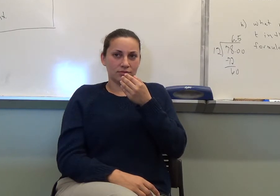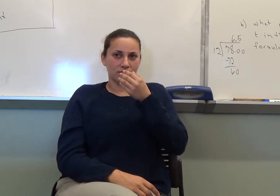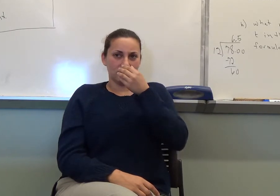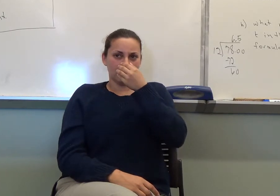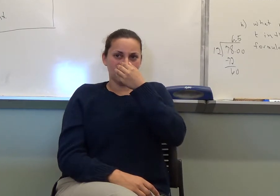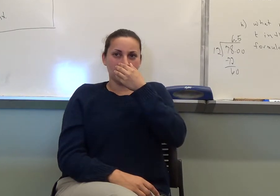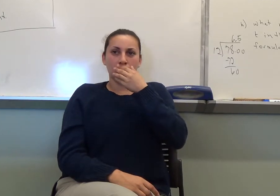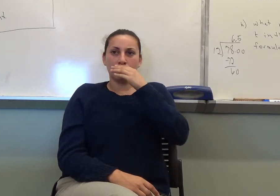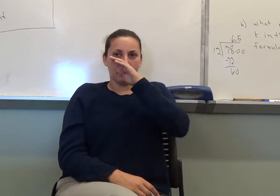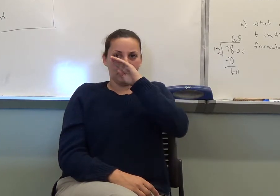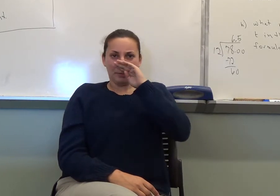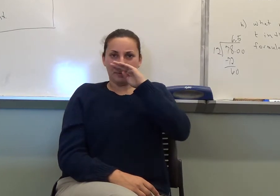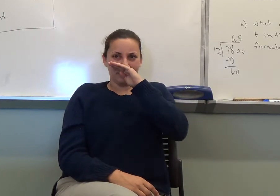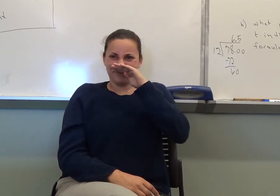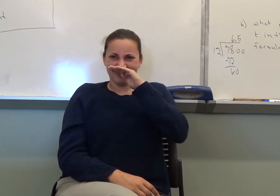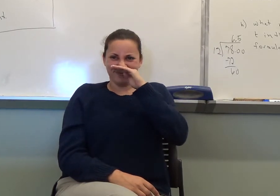at 5%